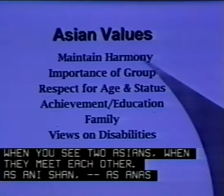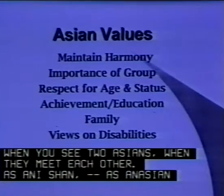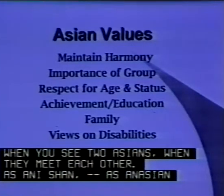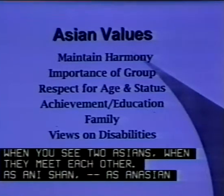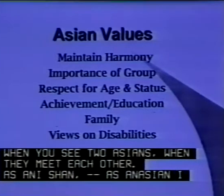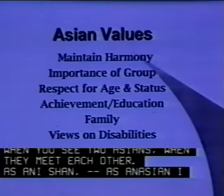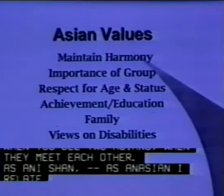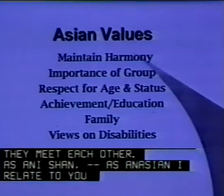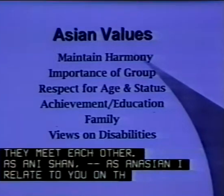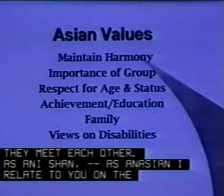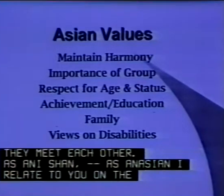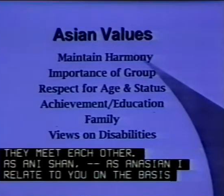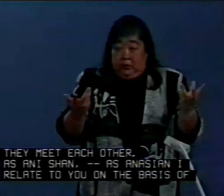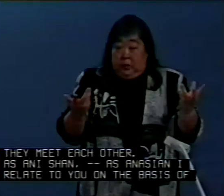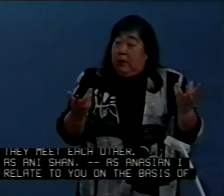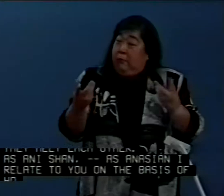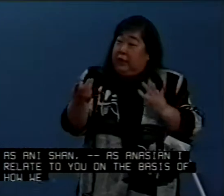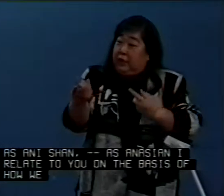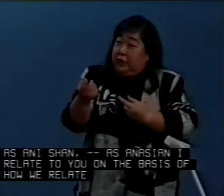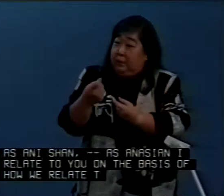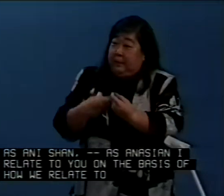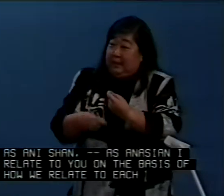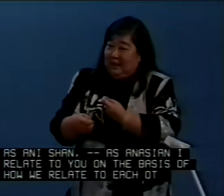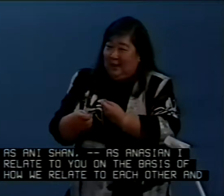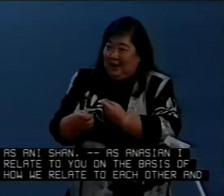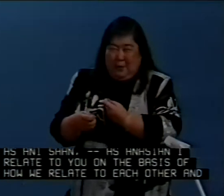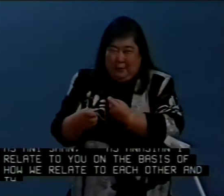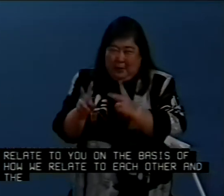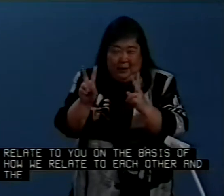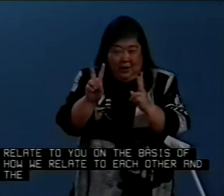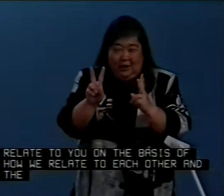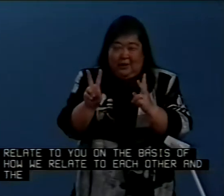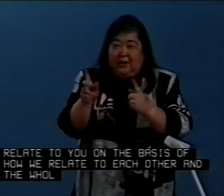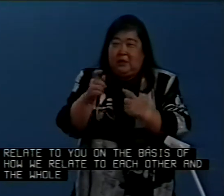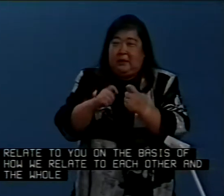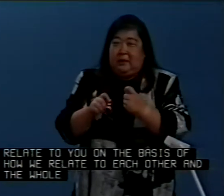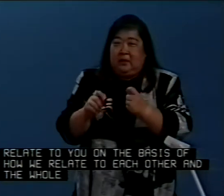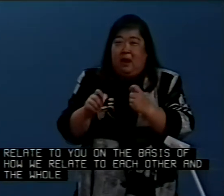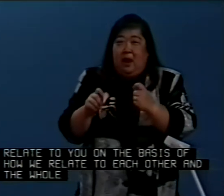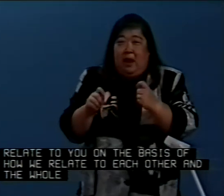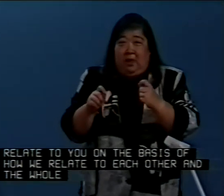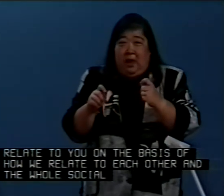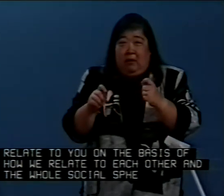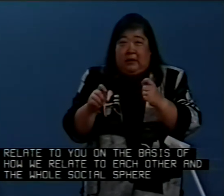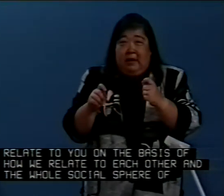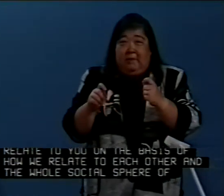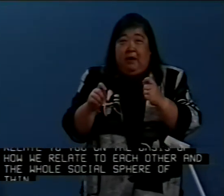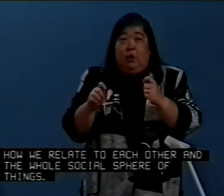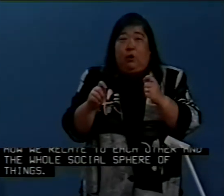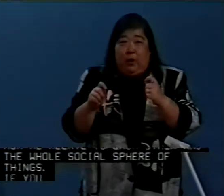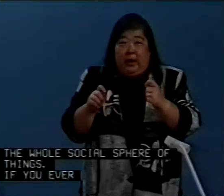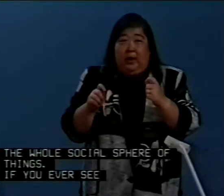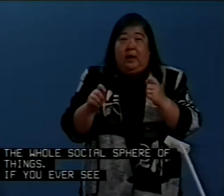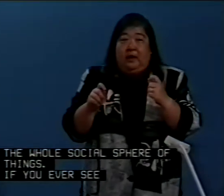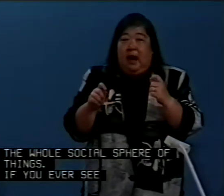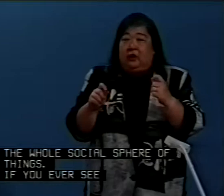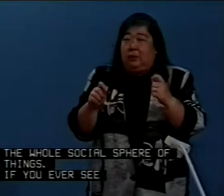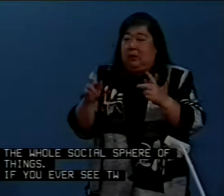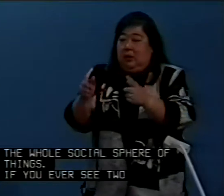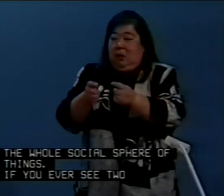sphere of things. So if we exchange business cards, if you've ever seen two Asians exchange business cards, there is a very quick acknowledgement. What's